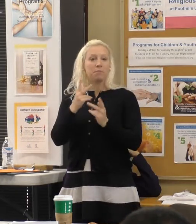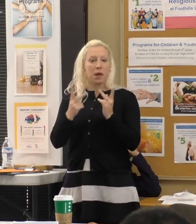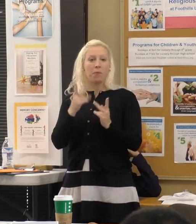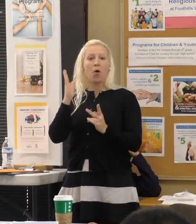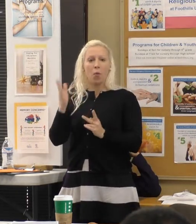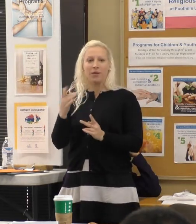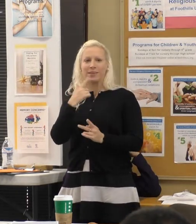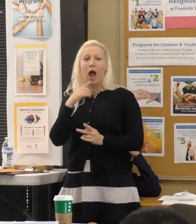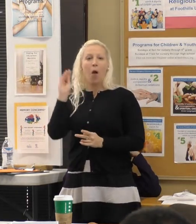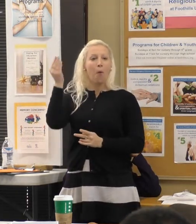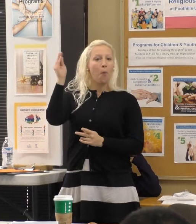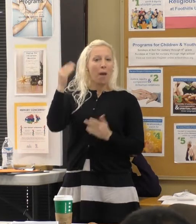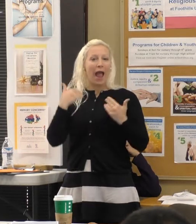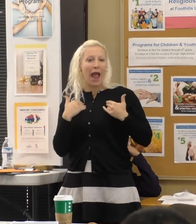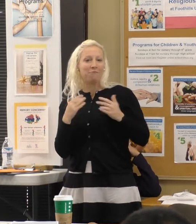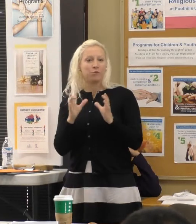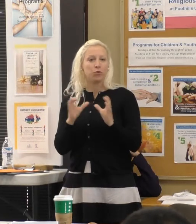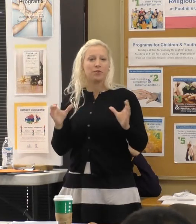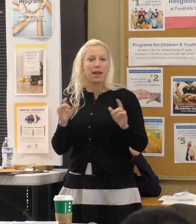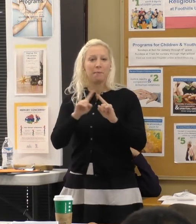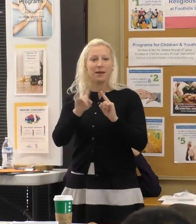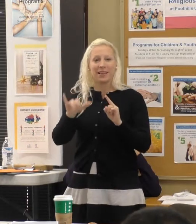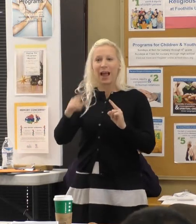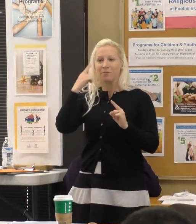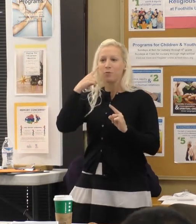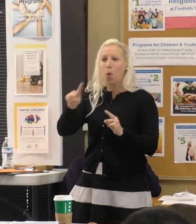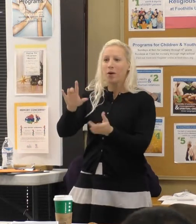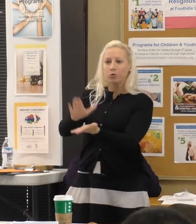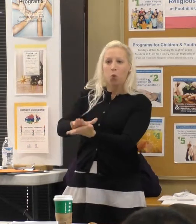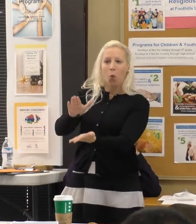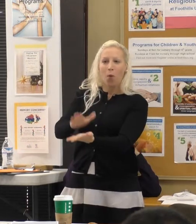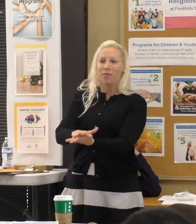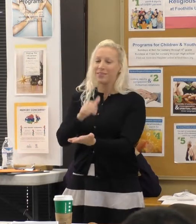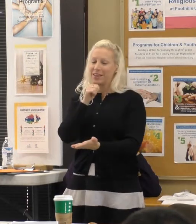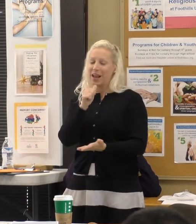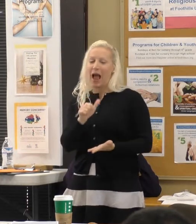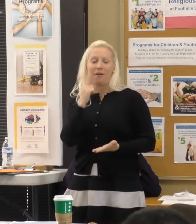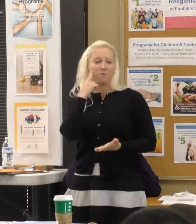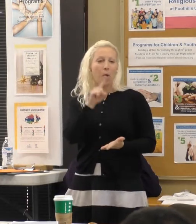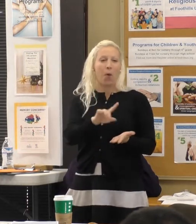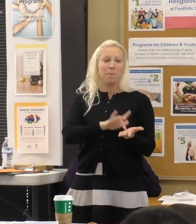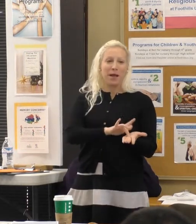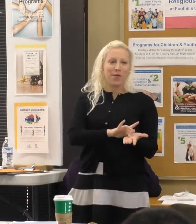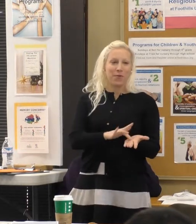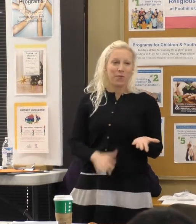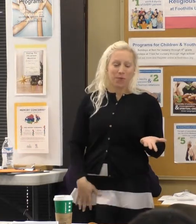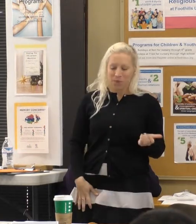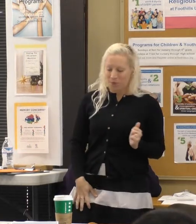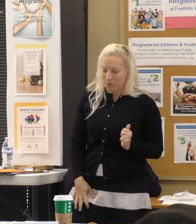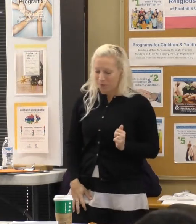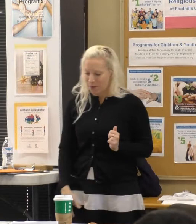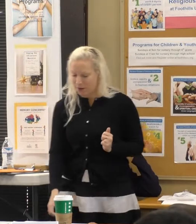there's a state certification, in which case they may have a separate certification.